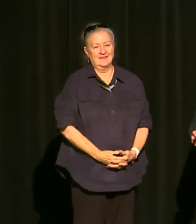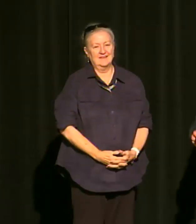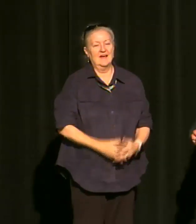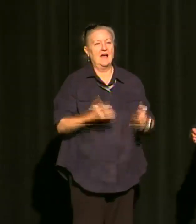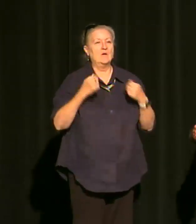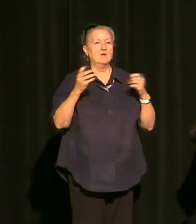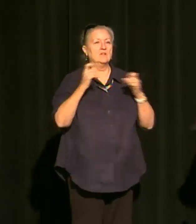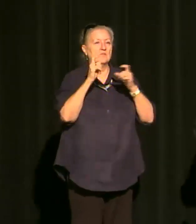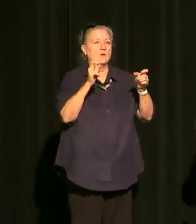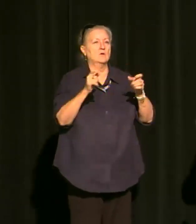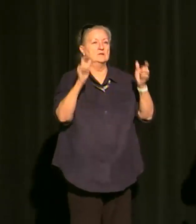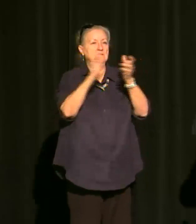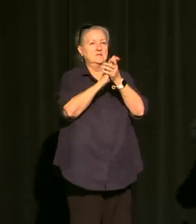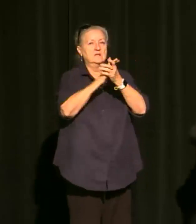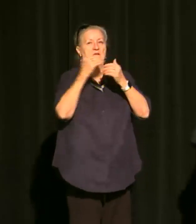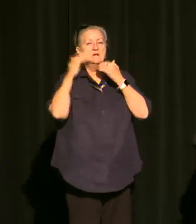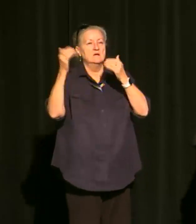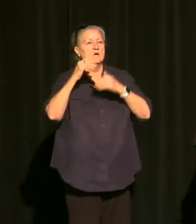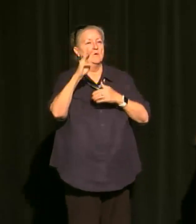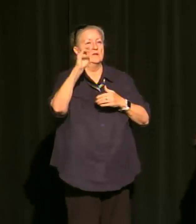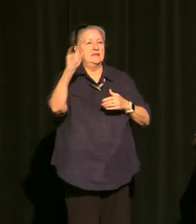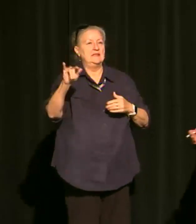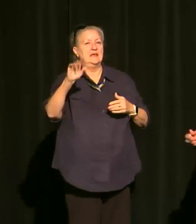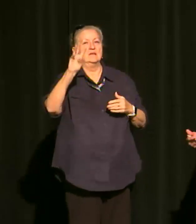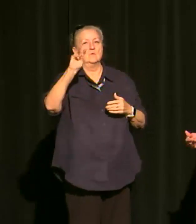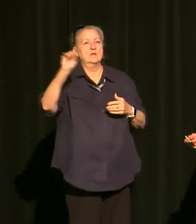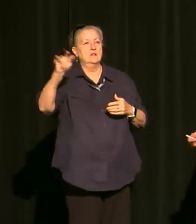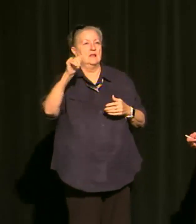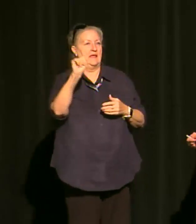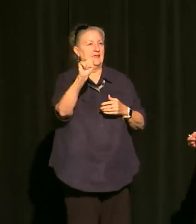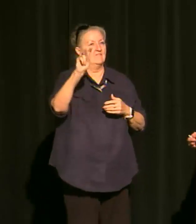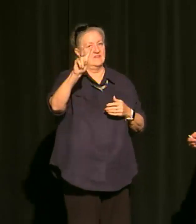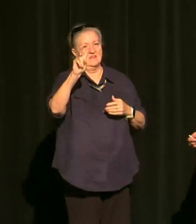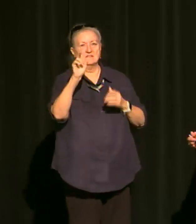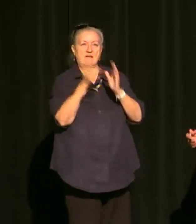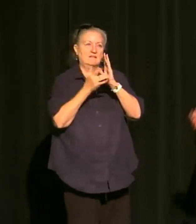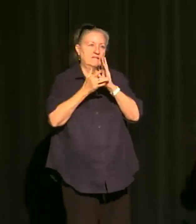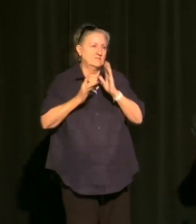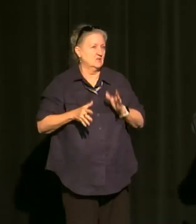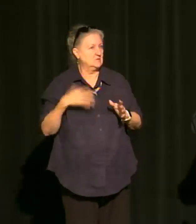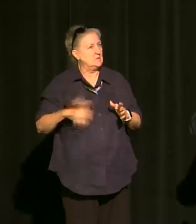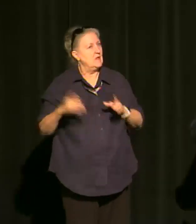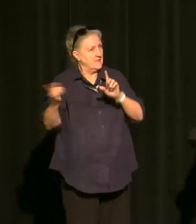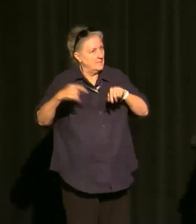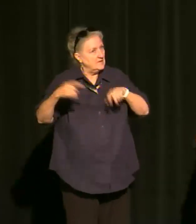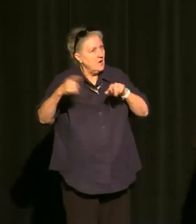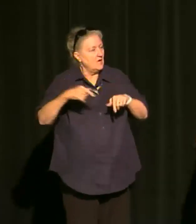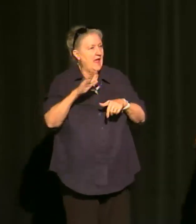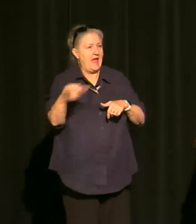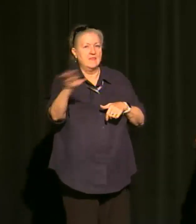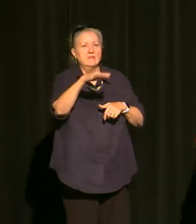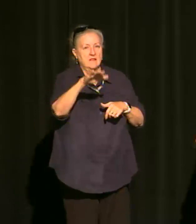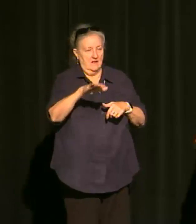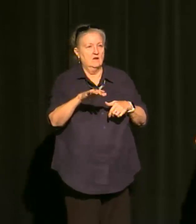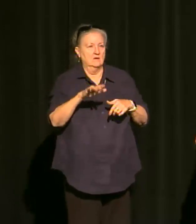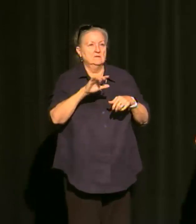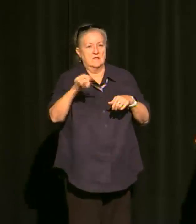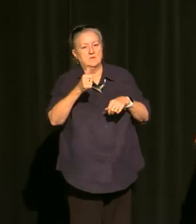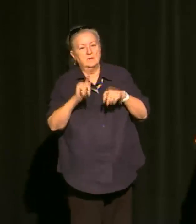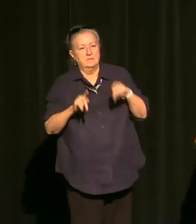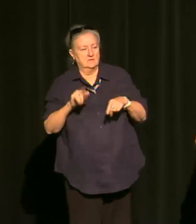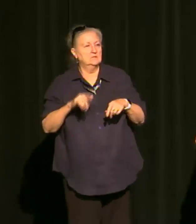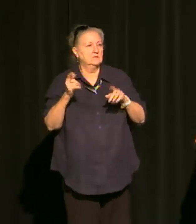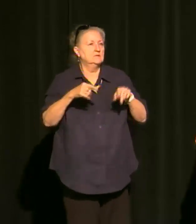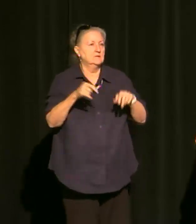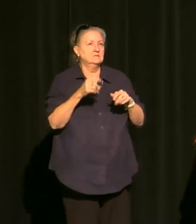I want to throw a shout out to Woody and Will, our AV technicians. They've been here and their colleagues every day since we started doing this thing 8 or